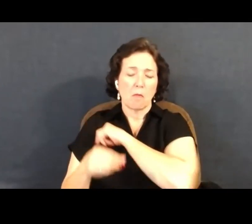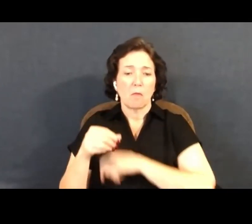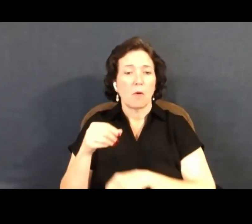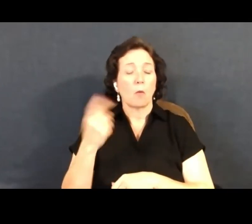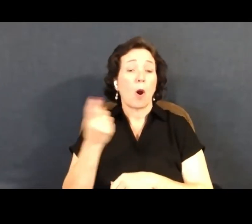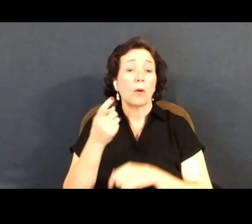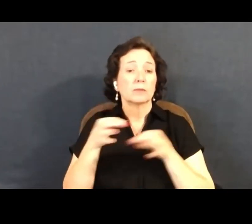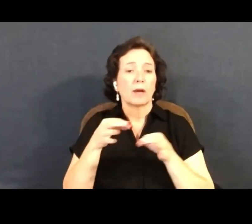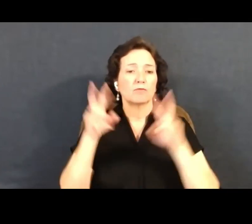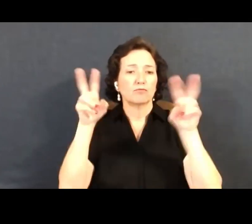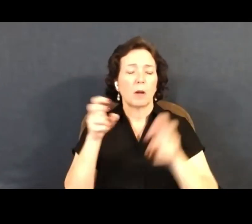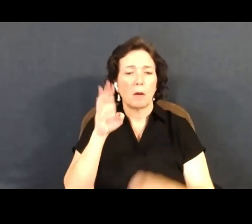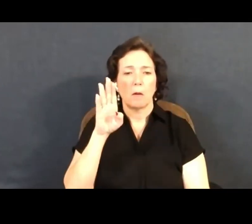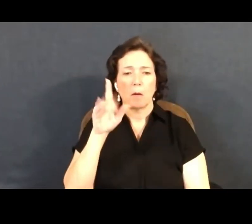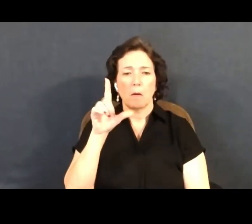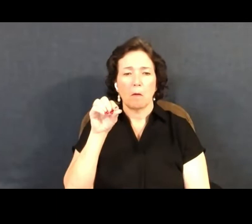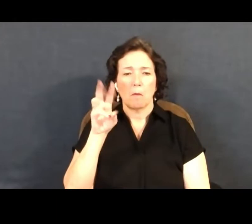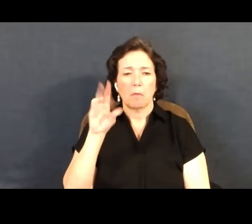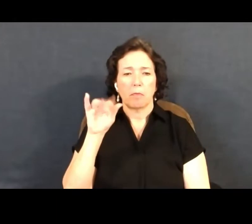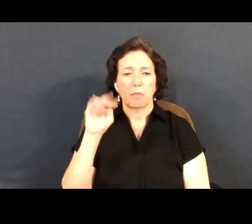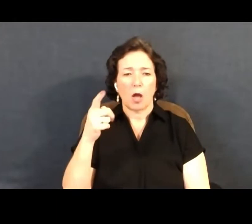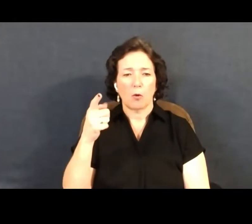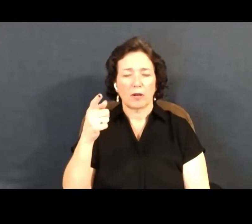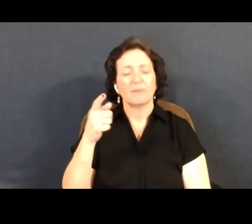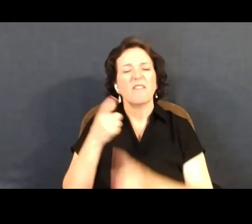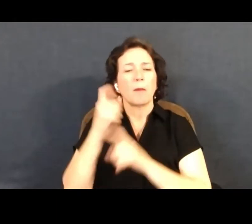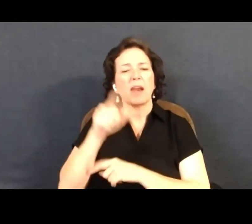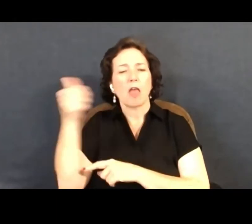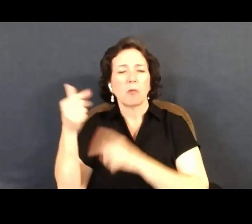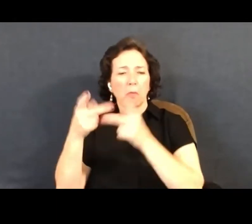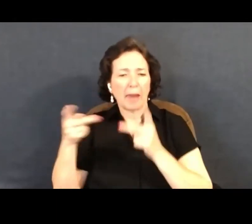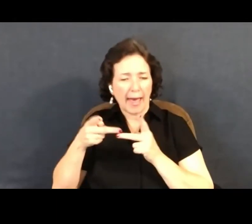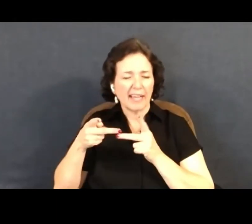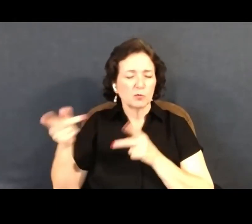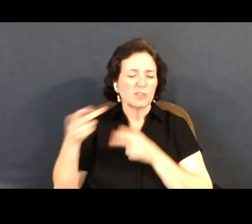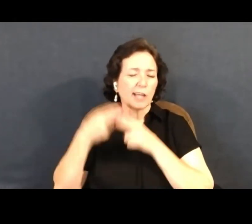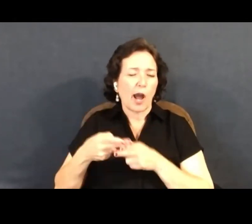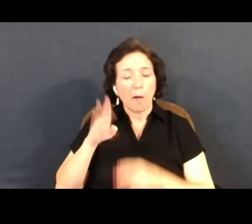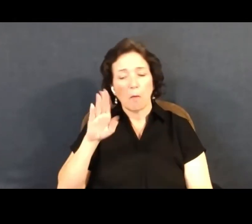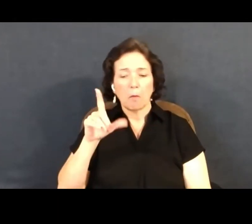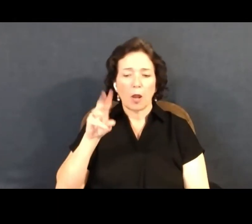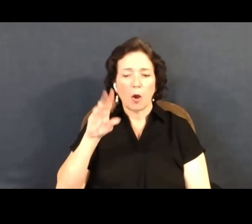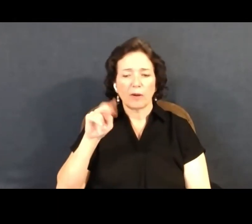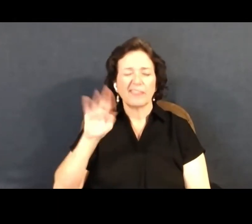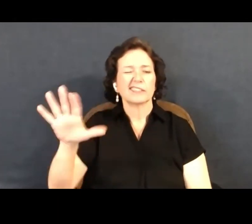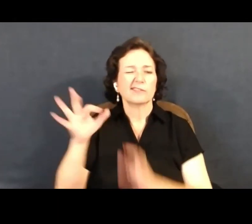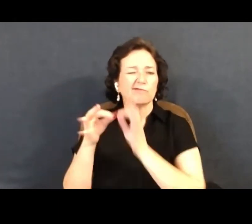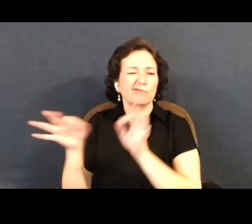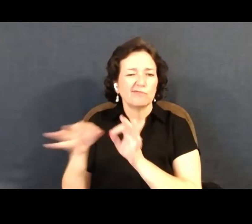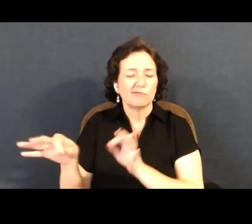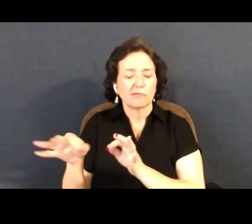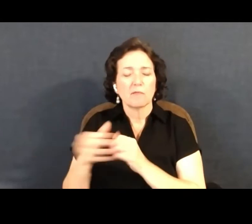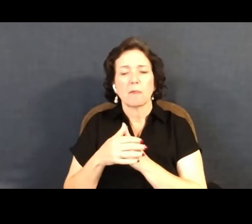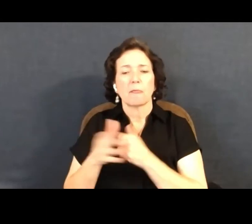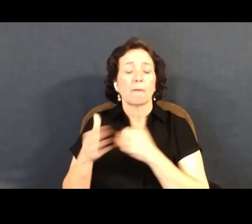is from a different place. And the Feldmans have a daughter, and she is getting married. And they